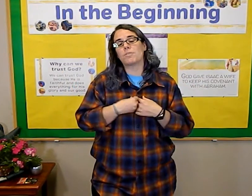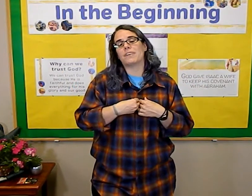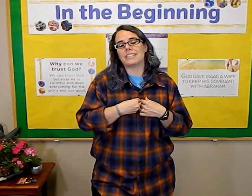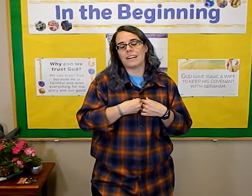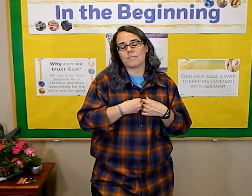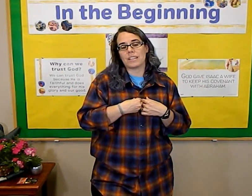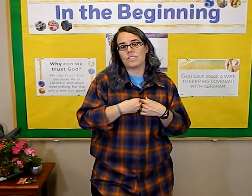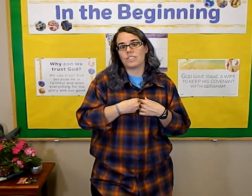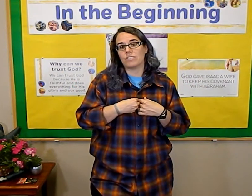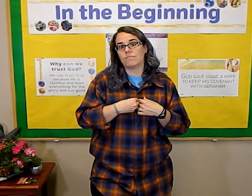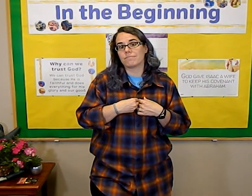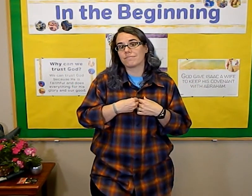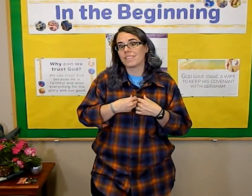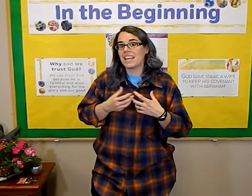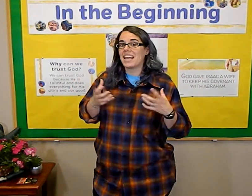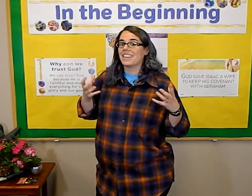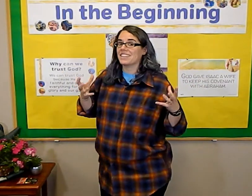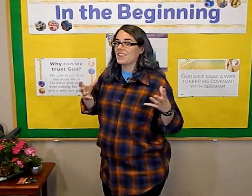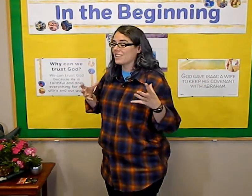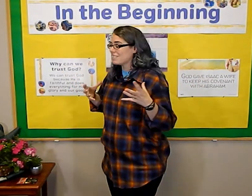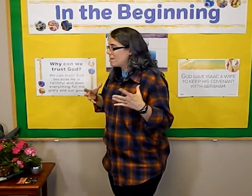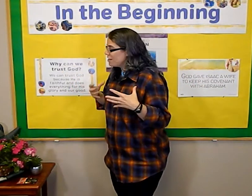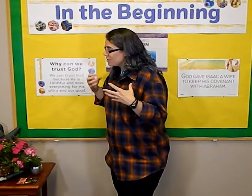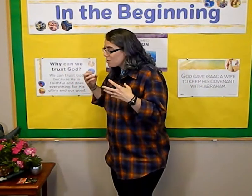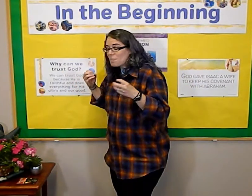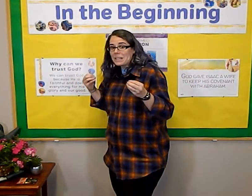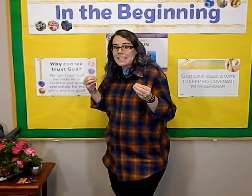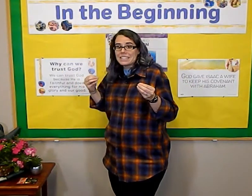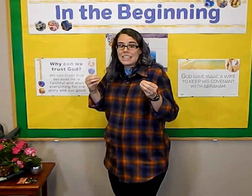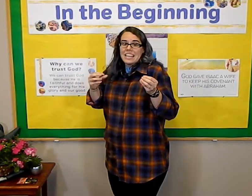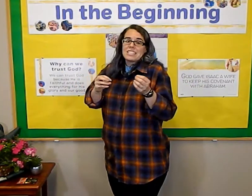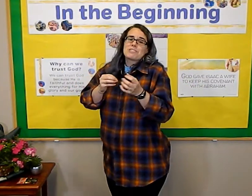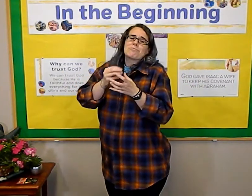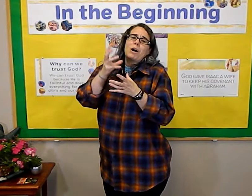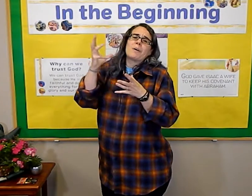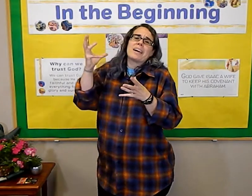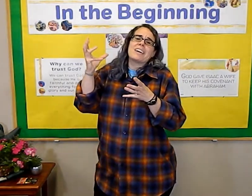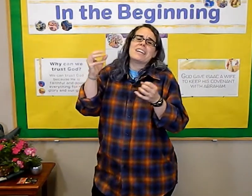provides our needs too. That's awesome. So the plant is growing. It's